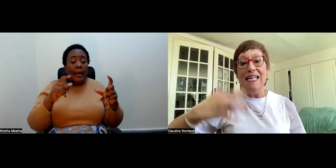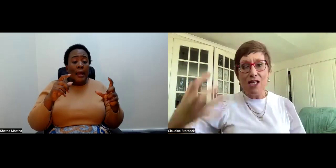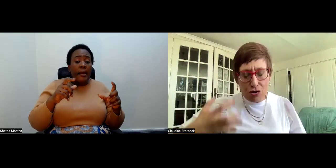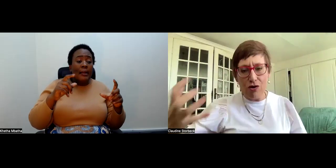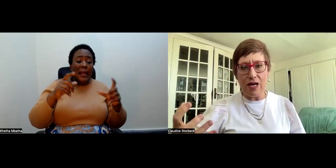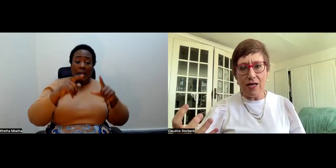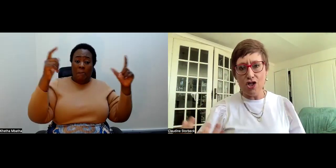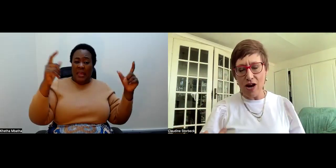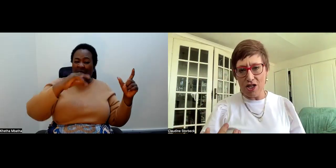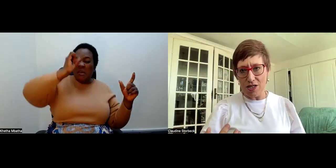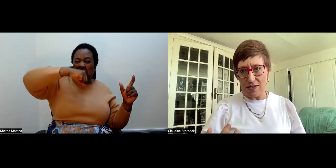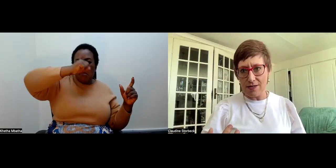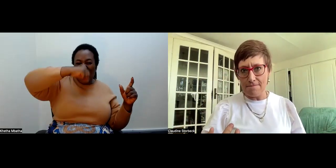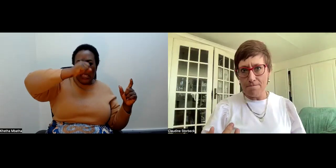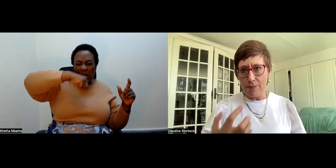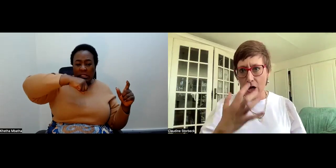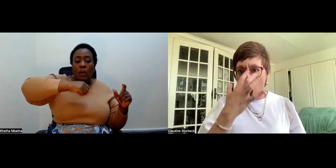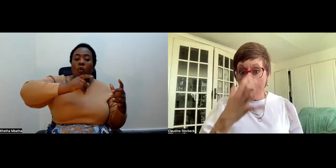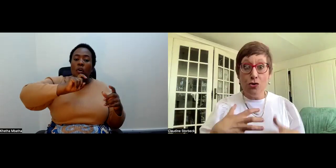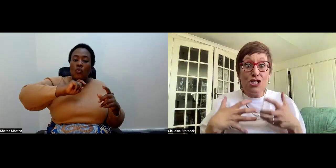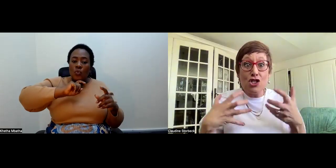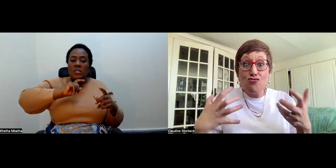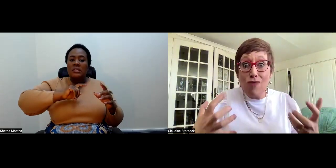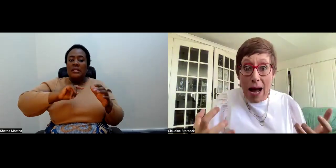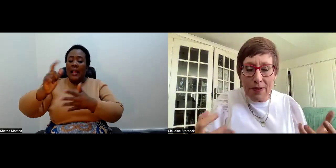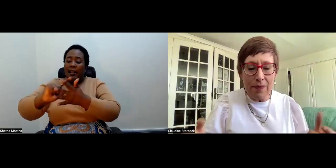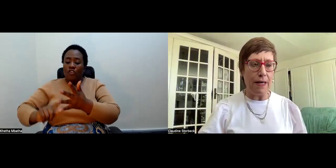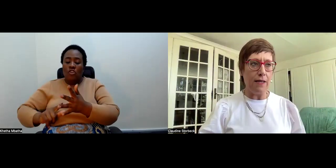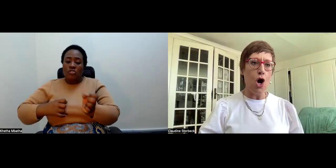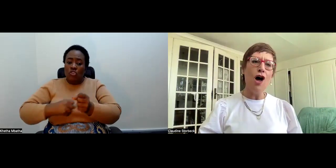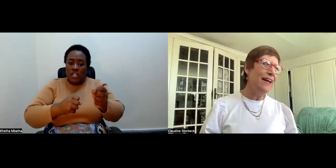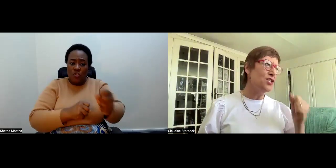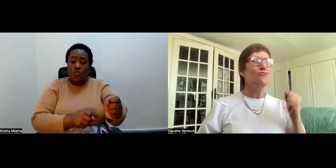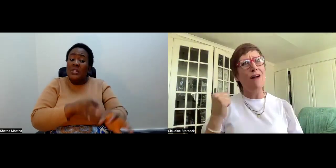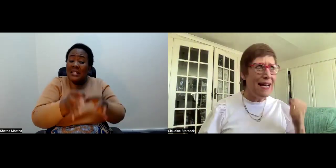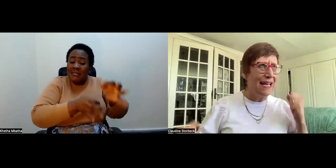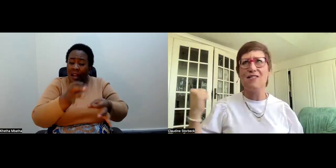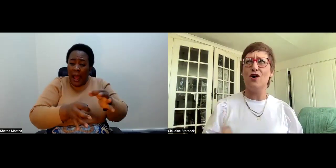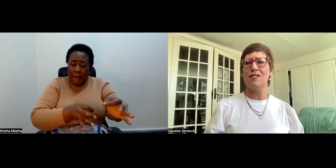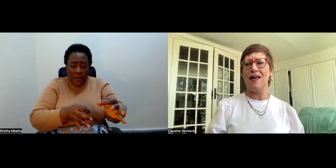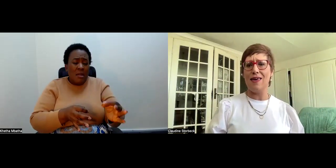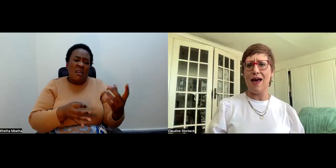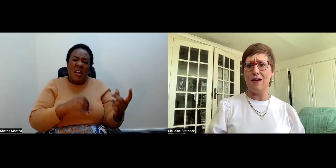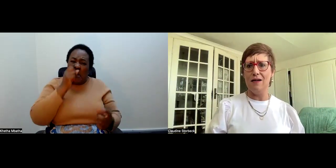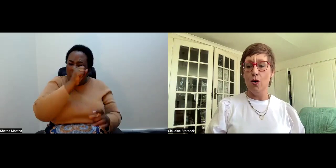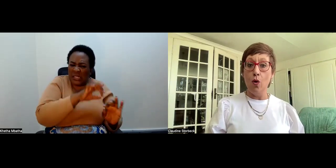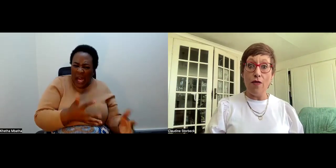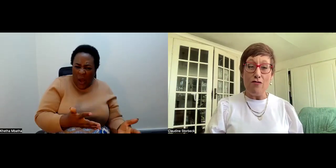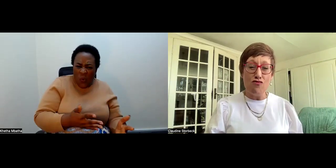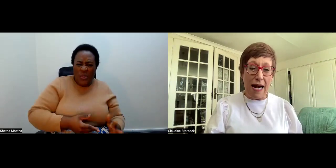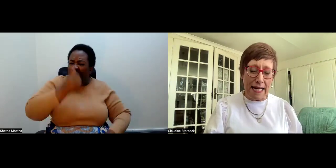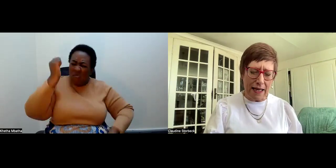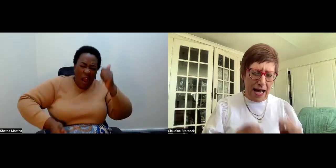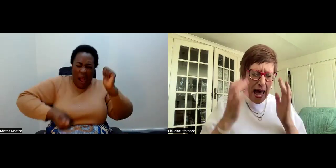using literary strategies? Are you describing the pigs? Are they just running as fast as they can? Or